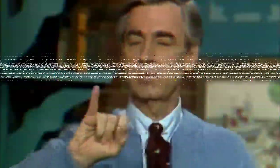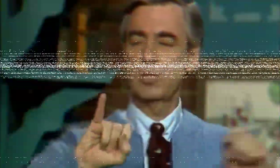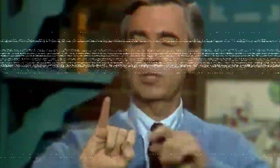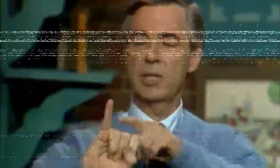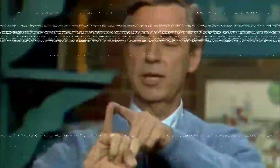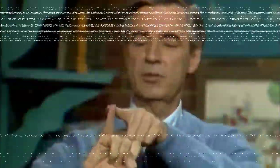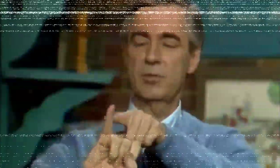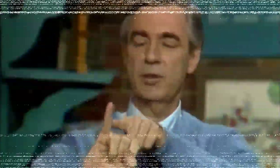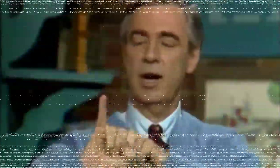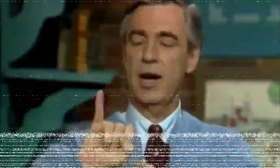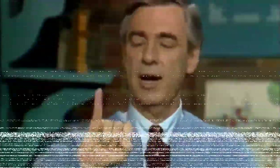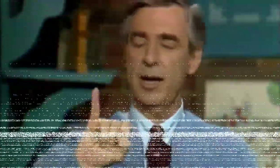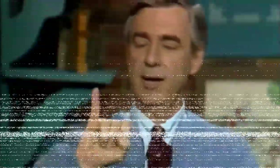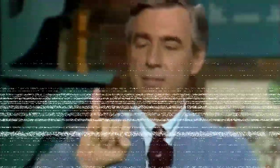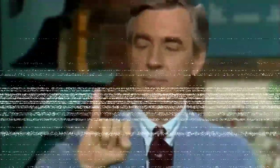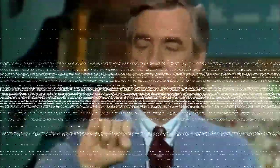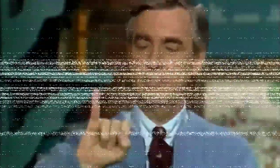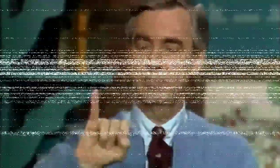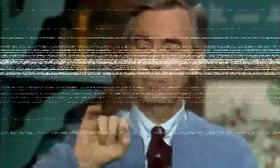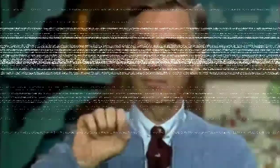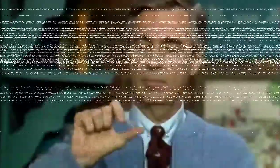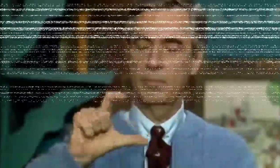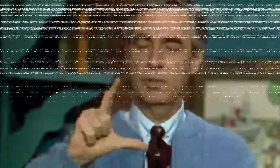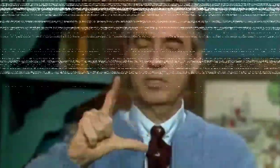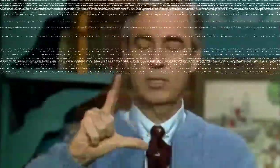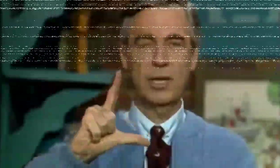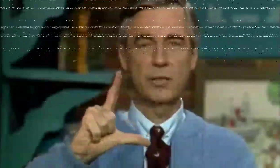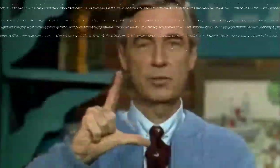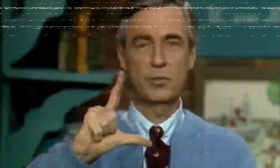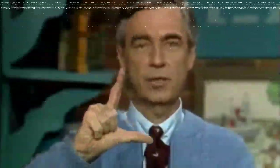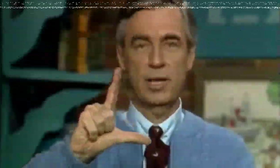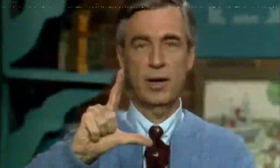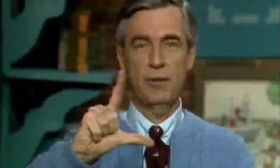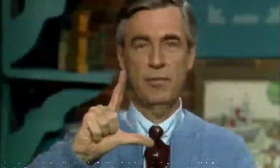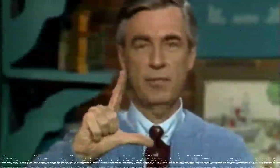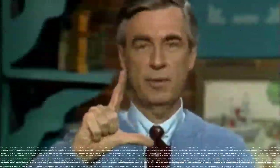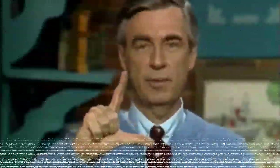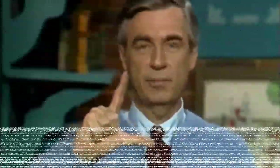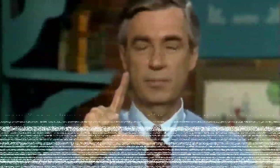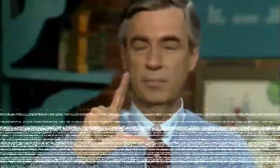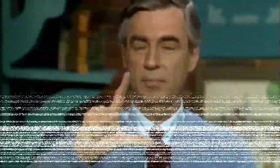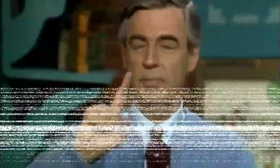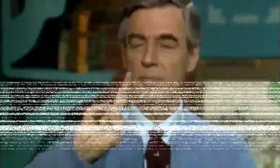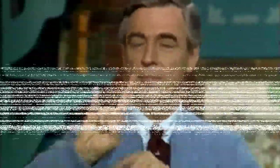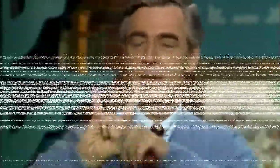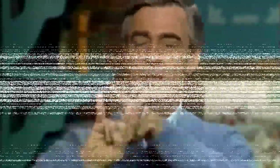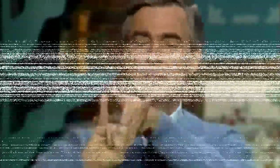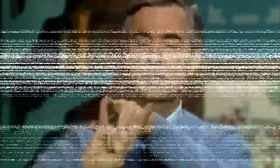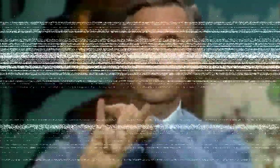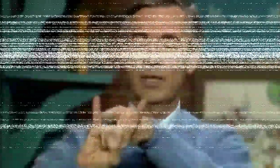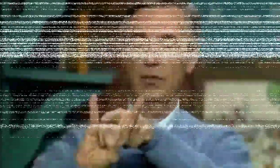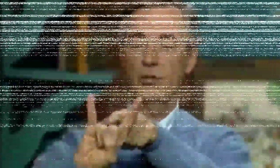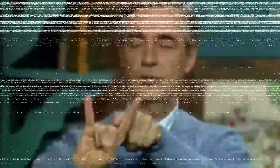This stands for I, this stands for love, and this stands for